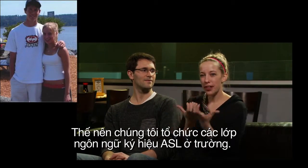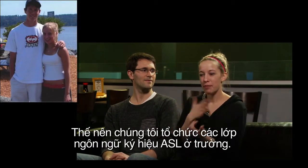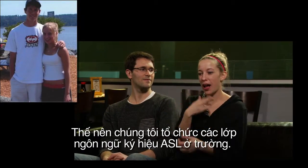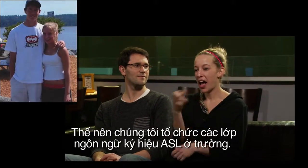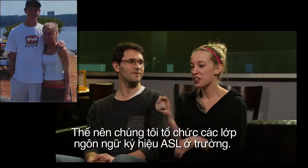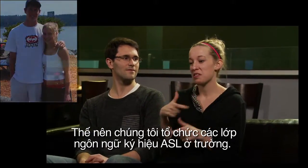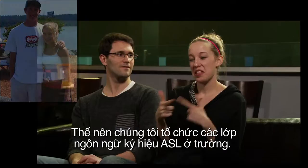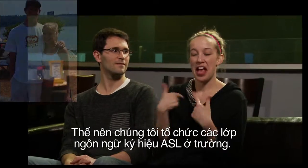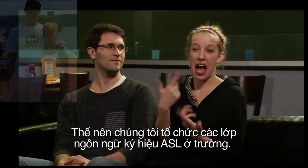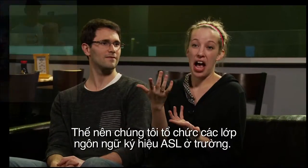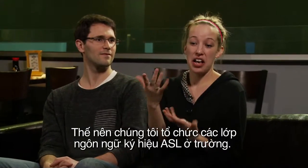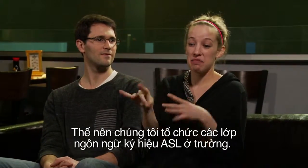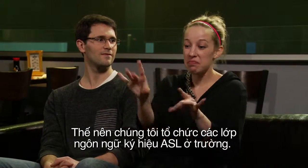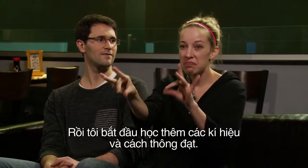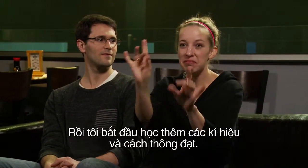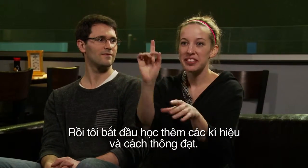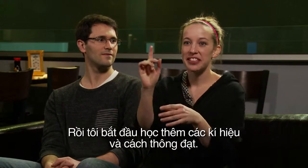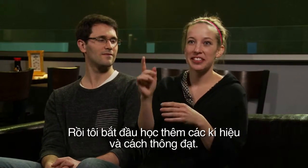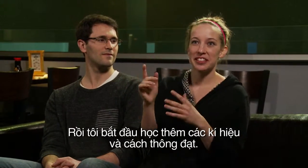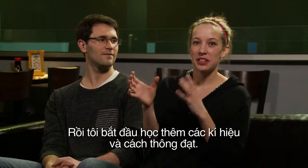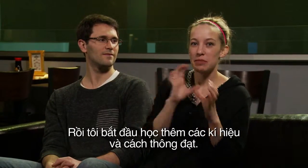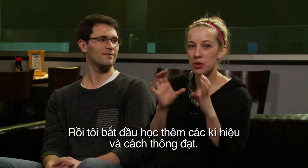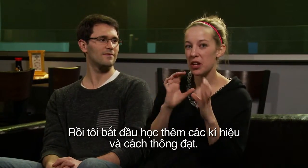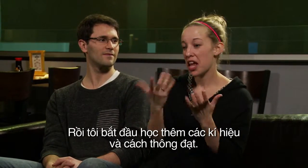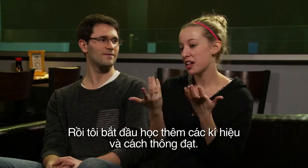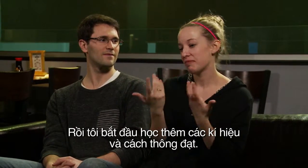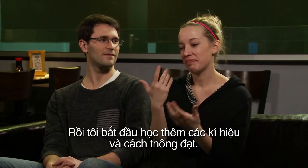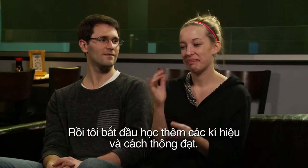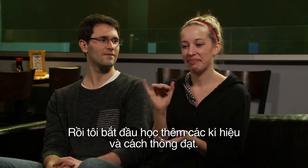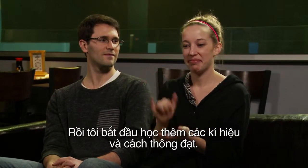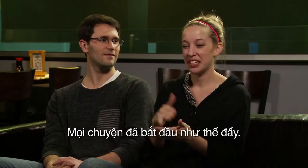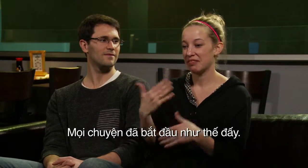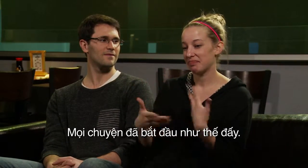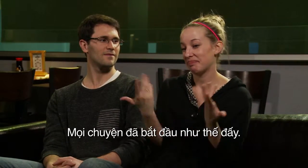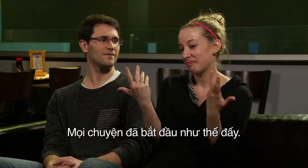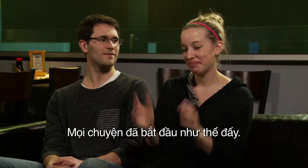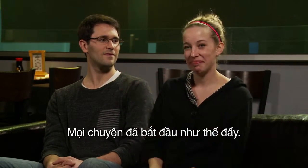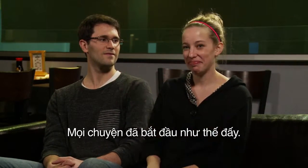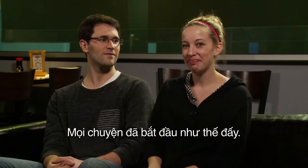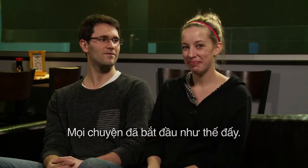set up ASL classes at our school and I began learning more sign and communicating. And that's kind of how it all happened.